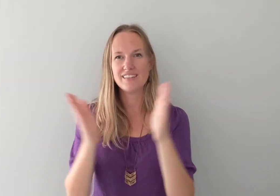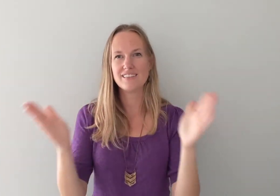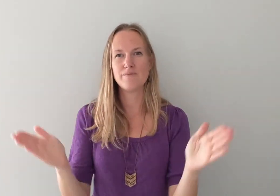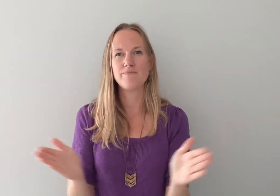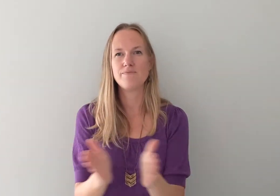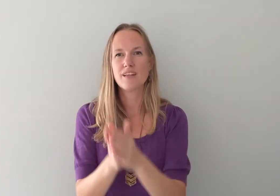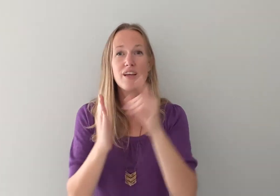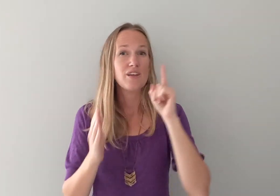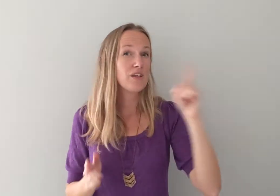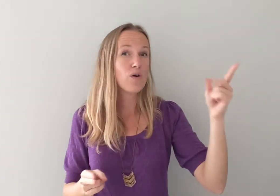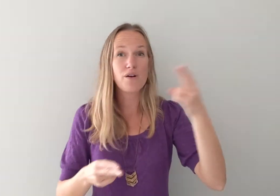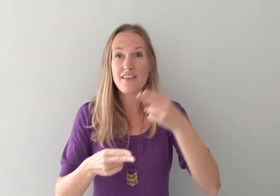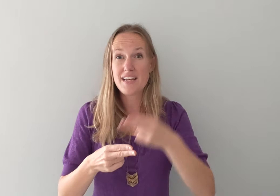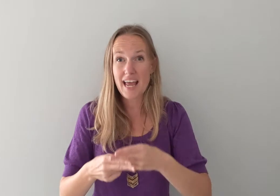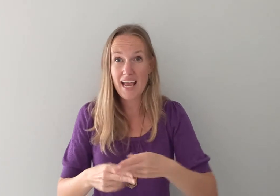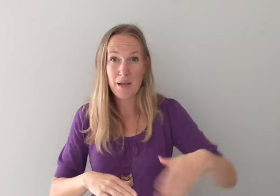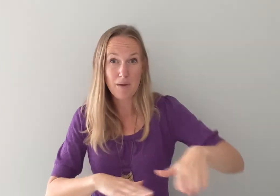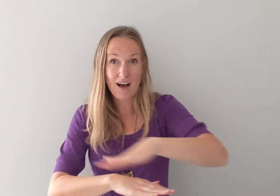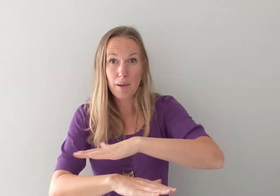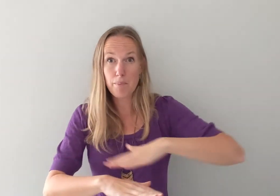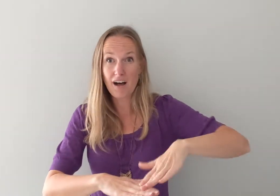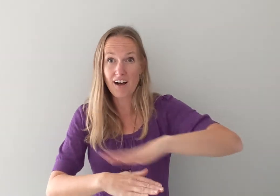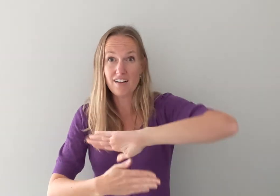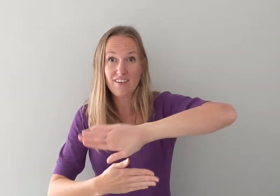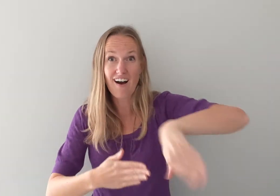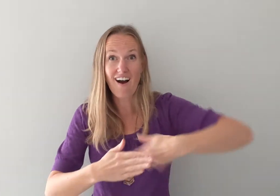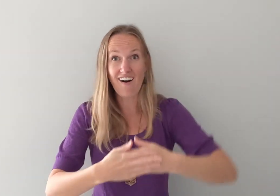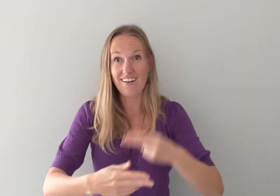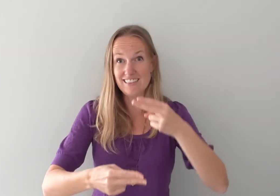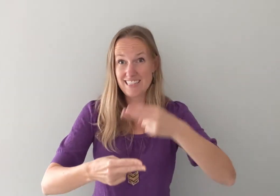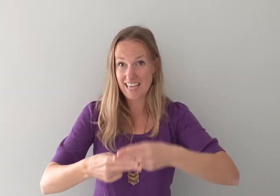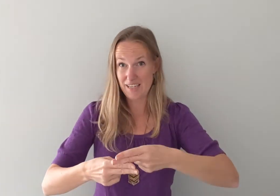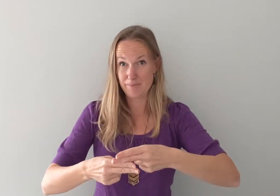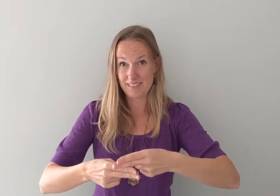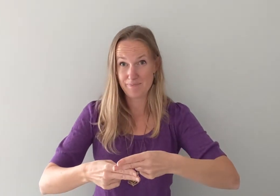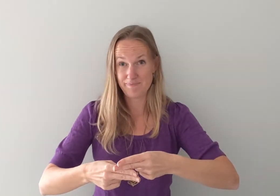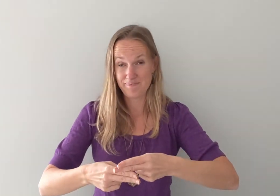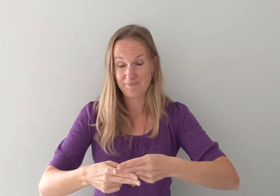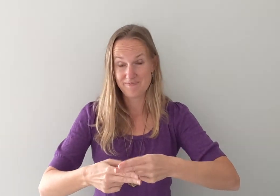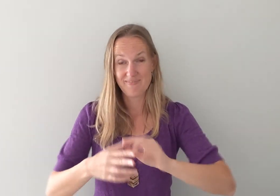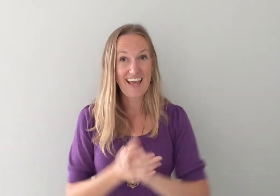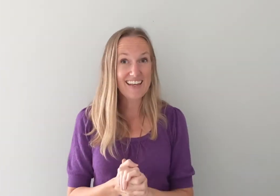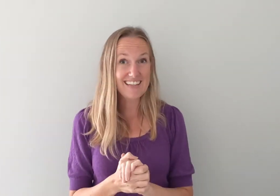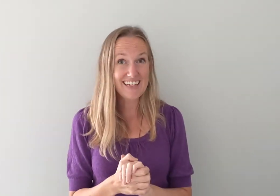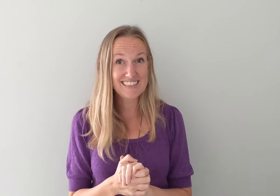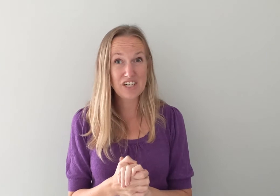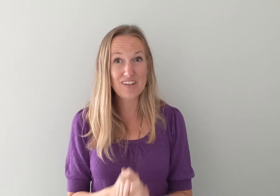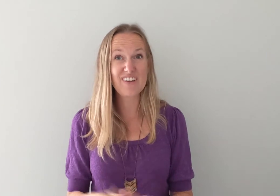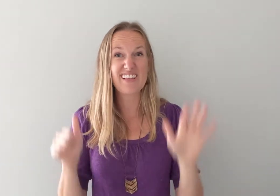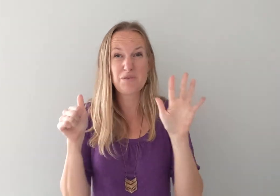praise. You're the name above all names. Okay, and like I said earlier, this